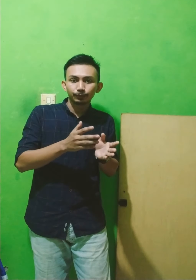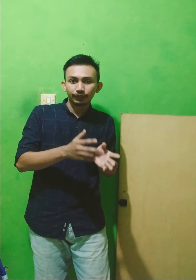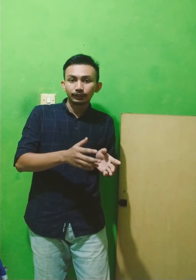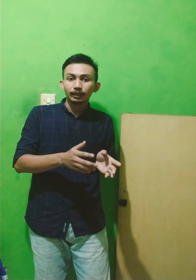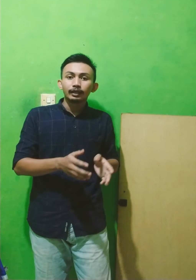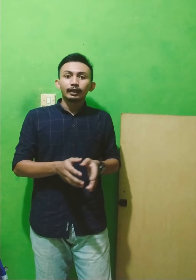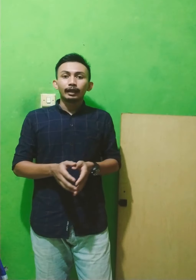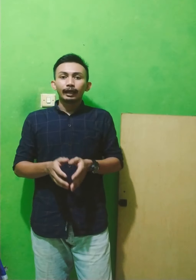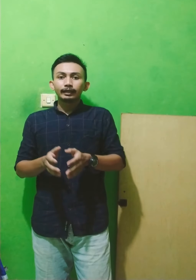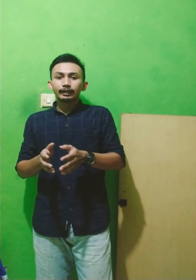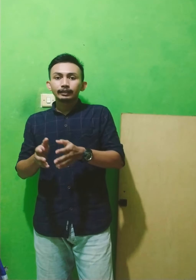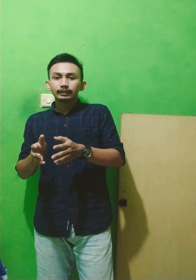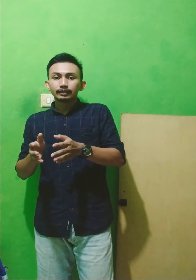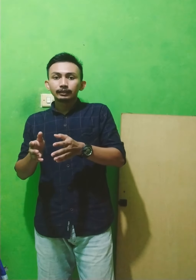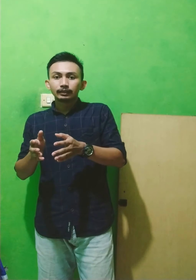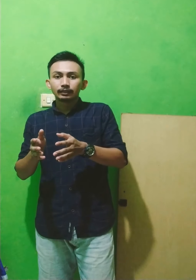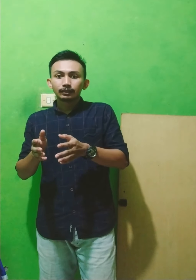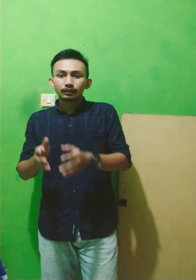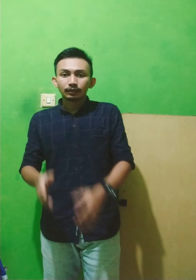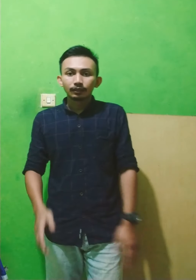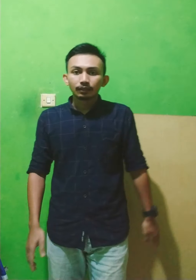speech, and then